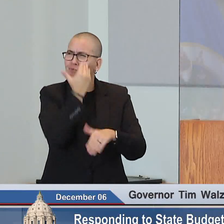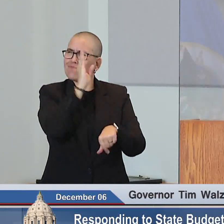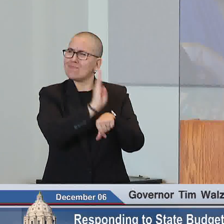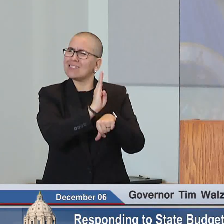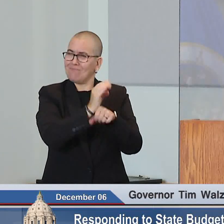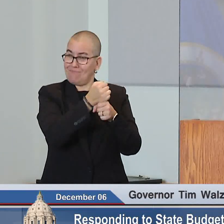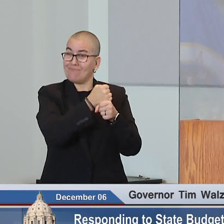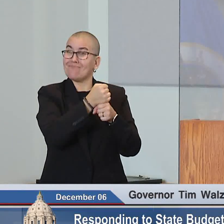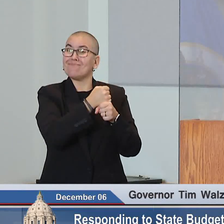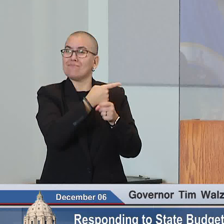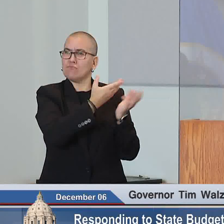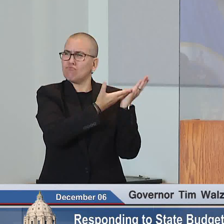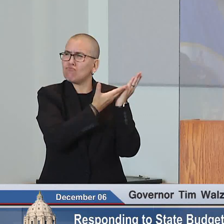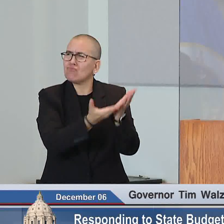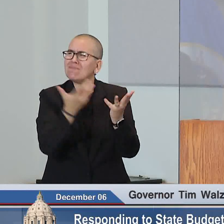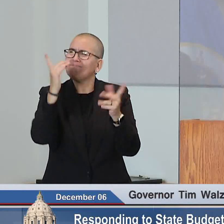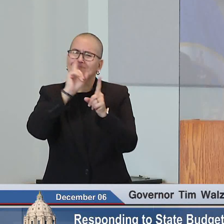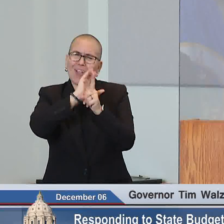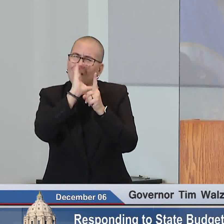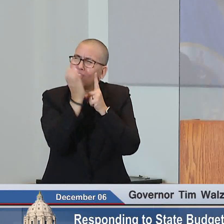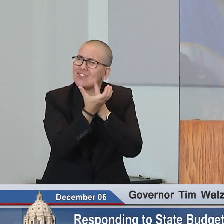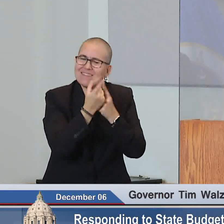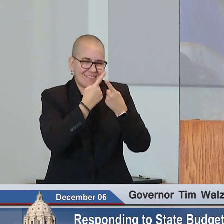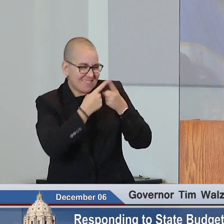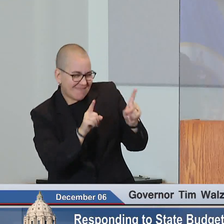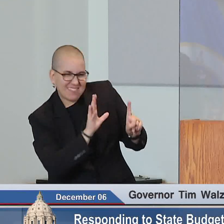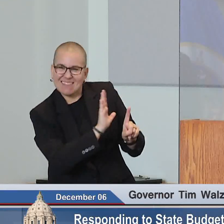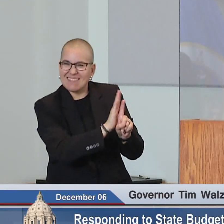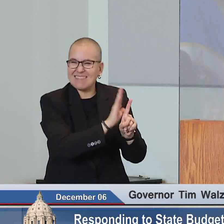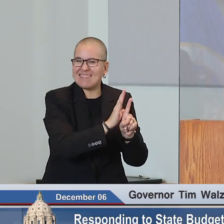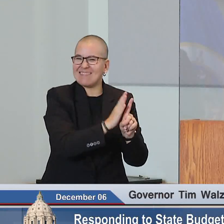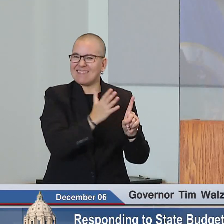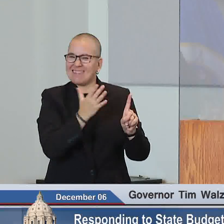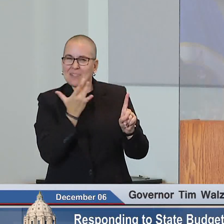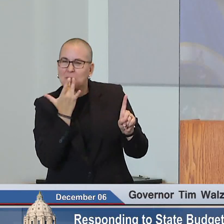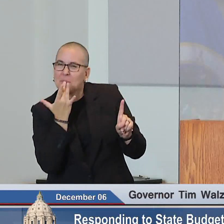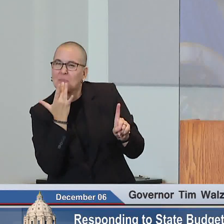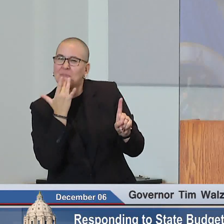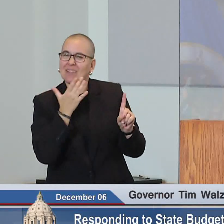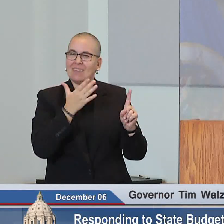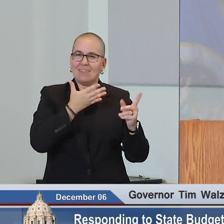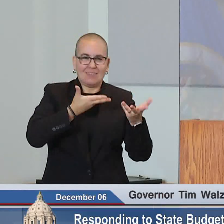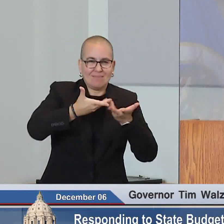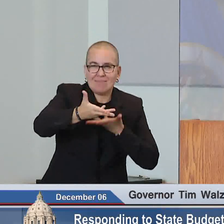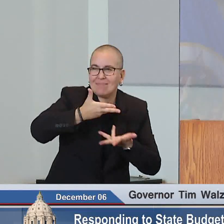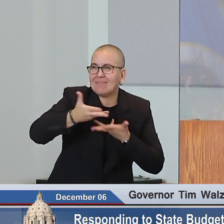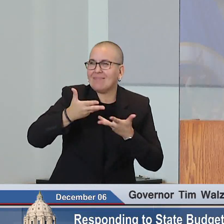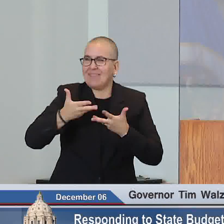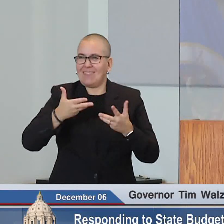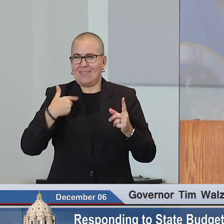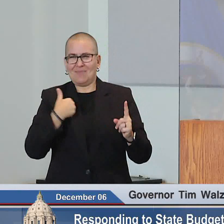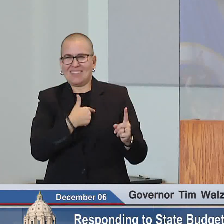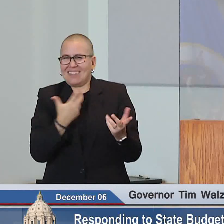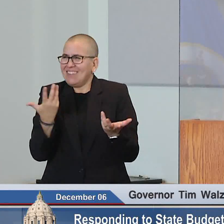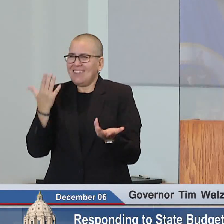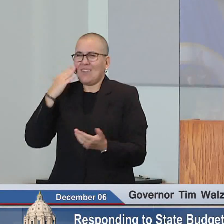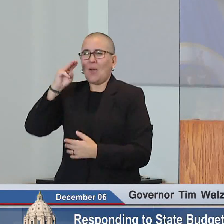differences to the forefront so that we can address those and make sure that Minnesota, when we talk about a place to be successful,